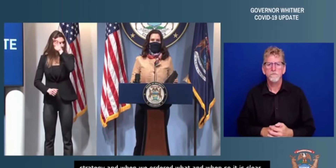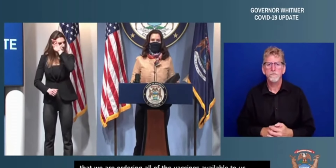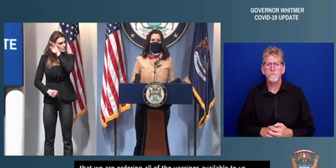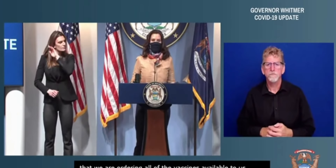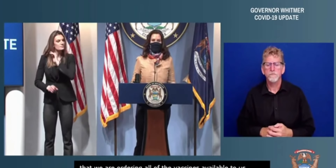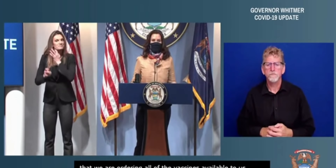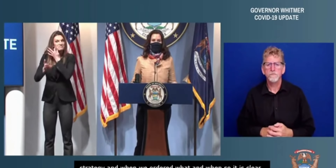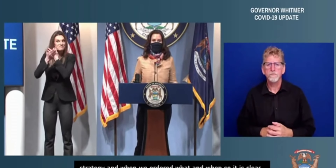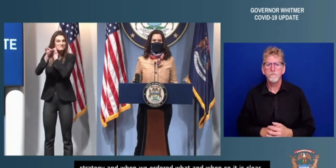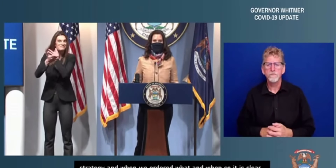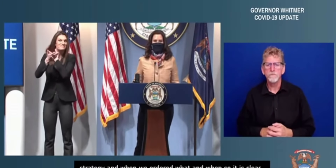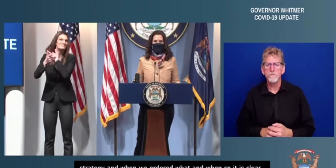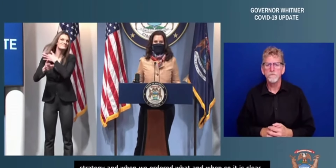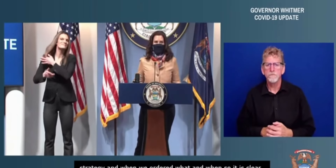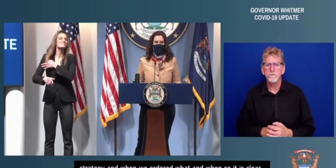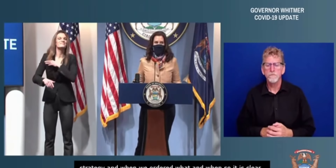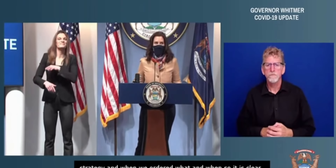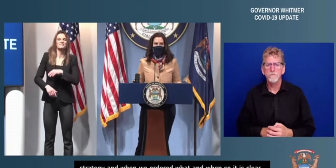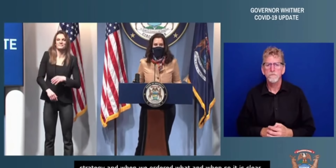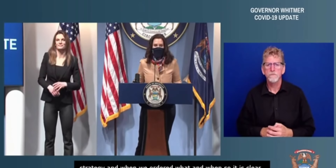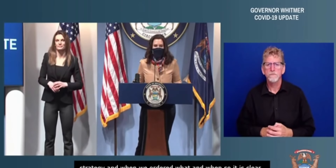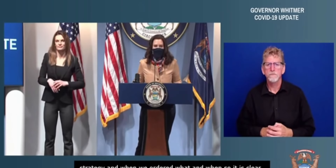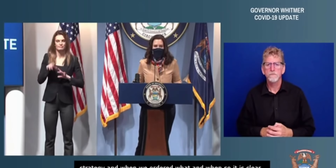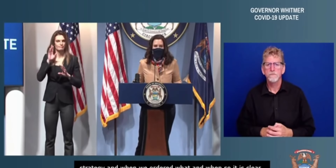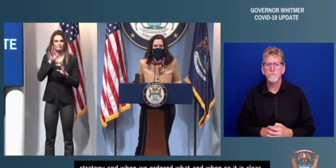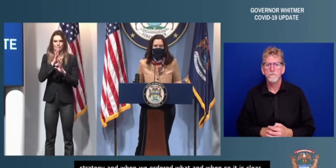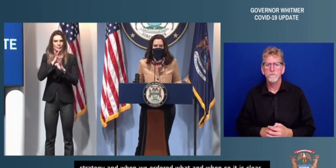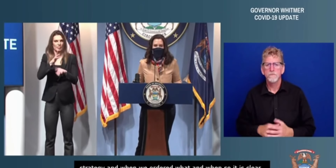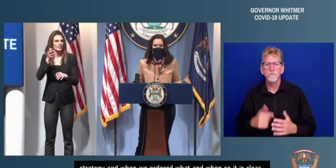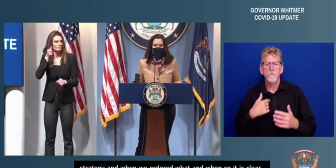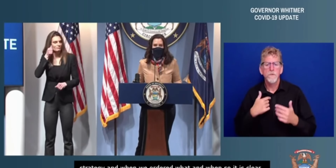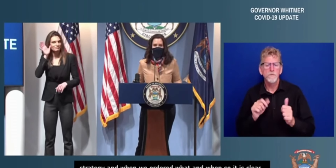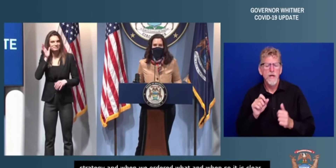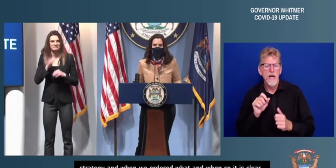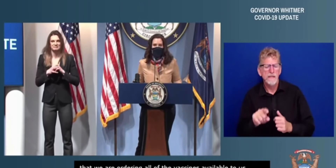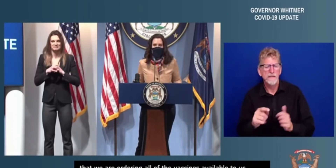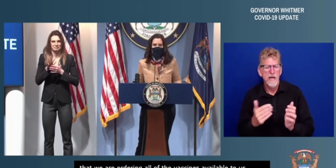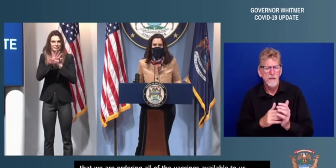Okay, let's see if we can get you now. Rachel, for the next question.